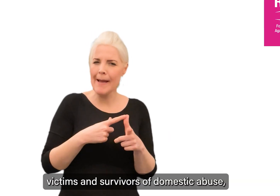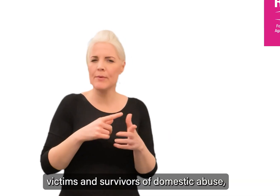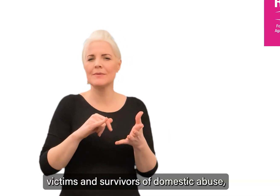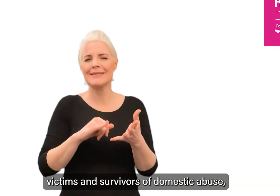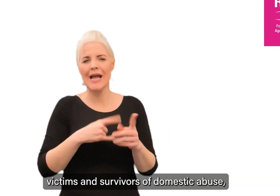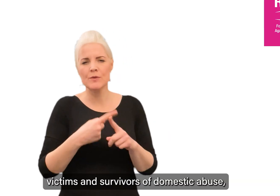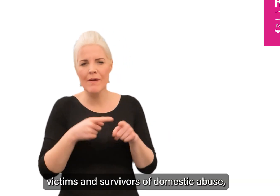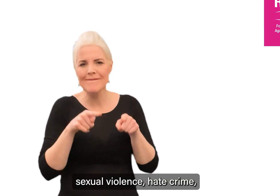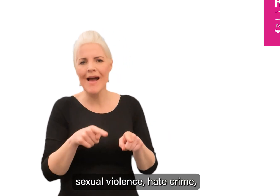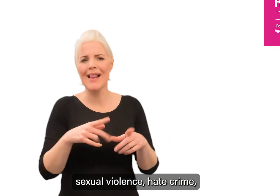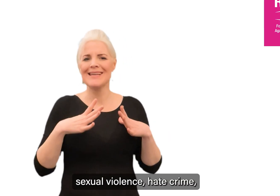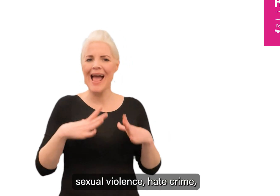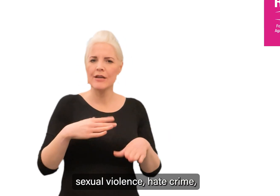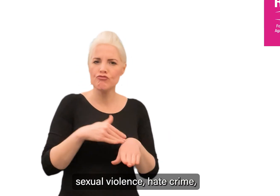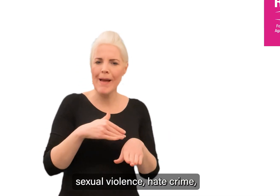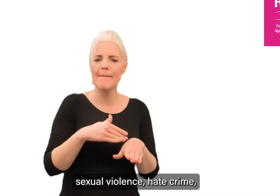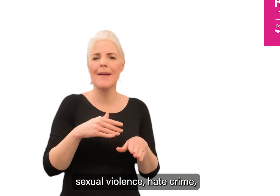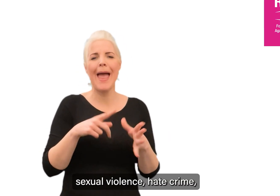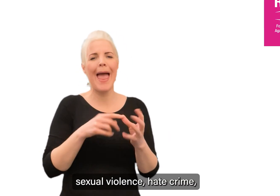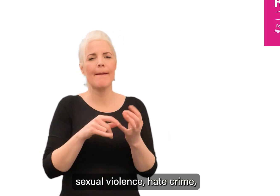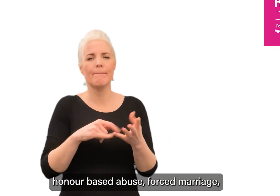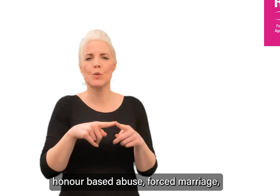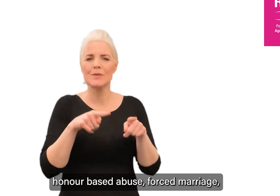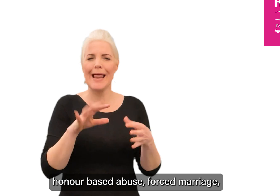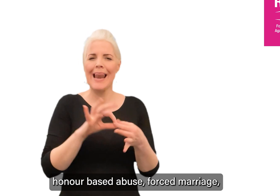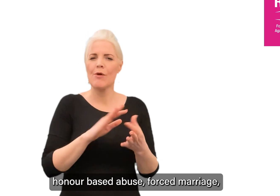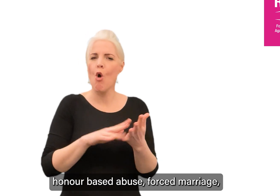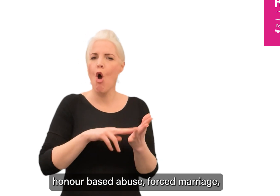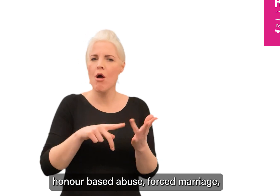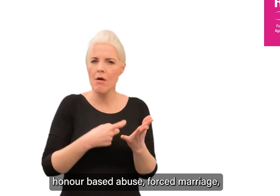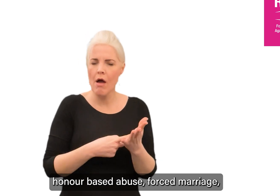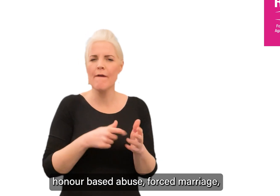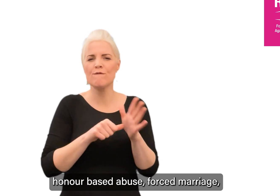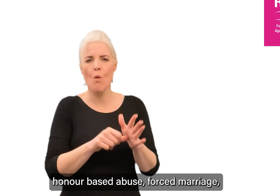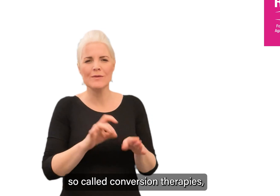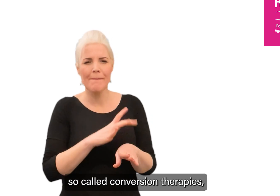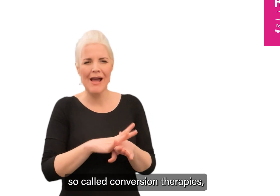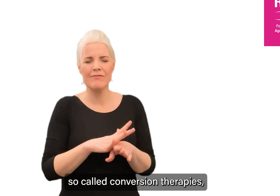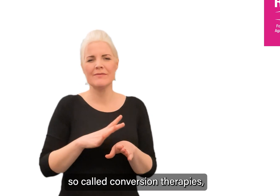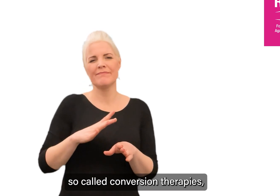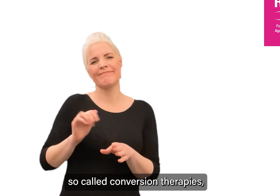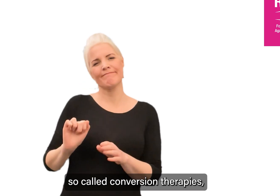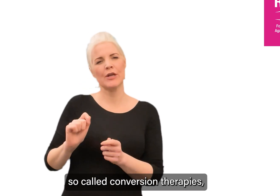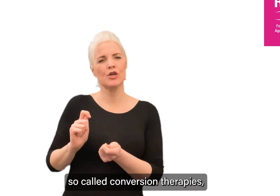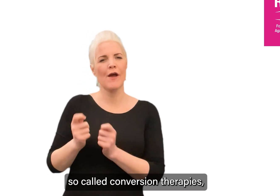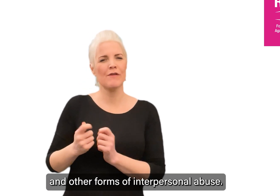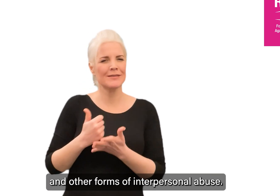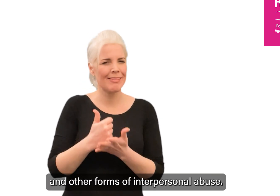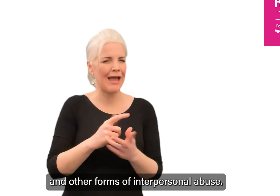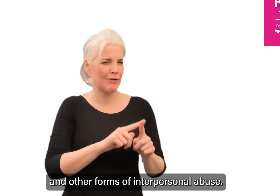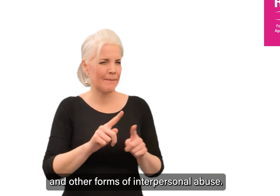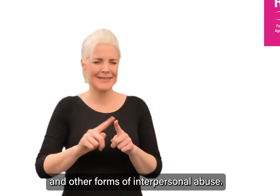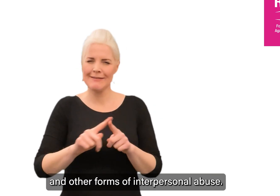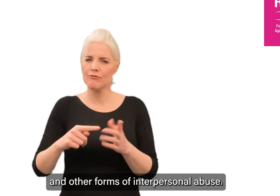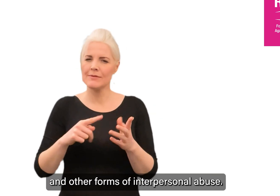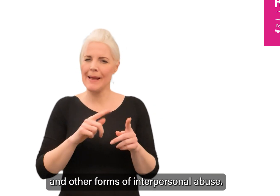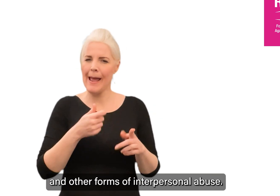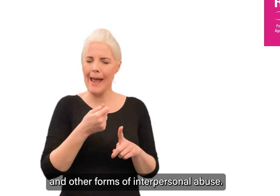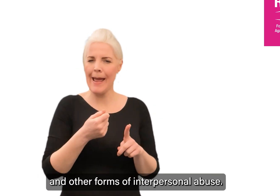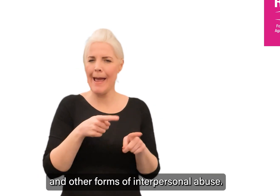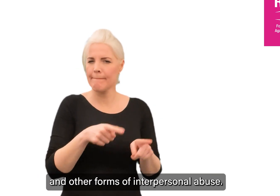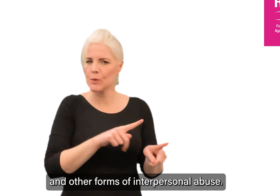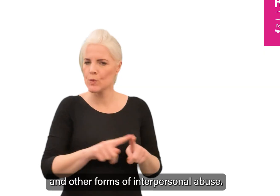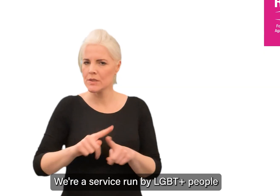of domestic abuse, sexual violence, hate crime, honor-based abuse, forced marriage, so-called conversion therapies, and other forms of